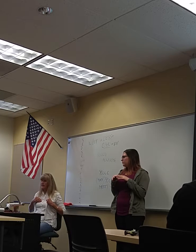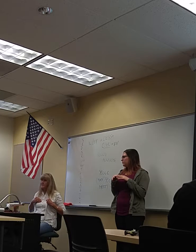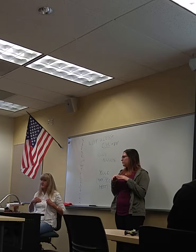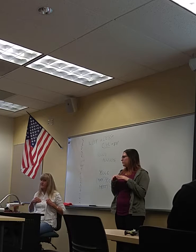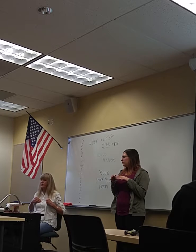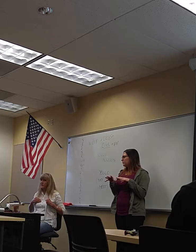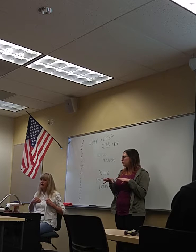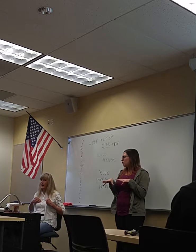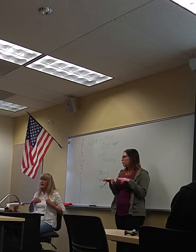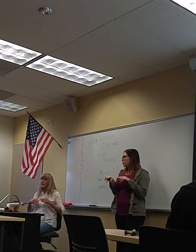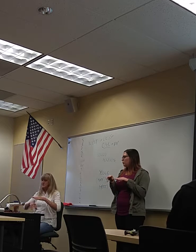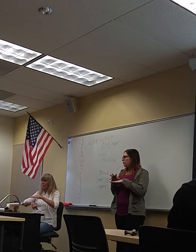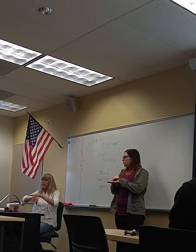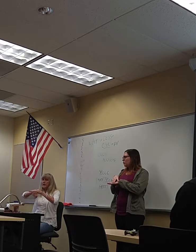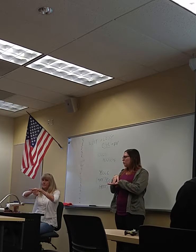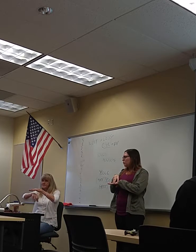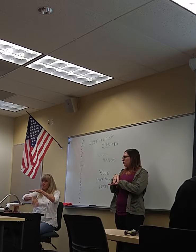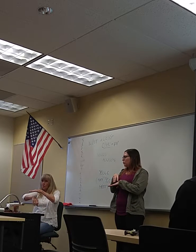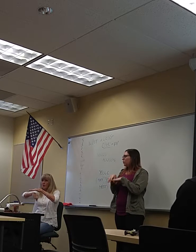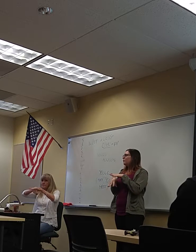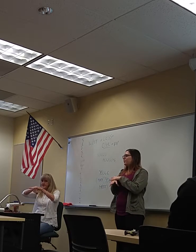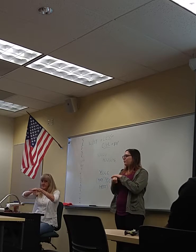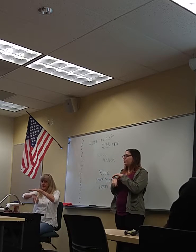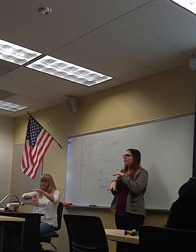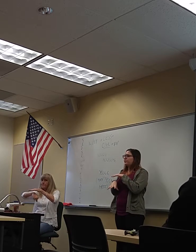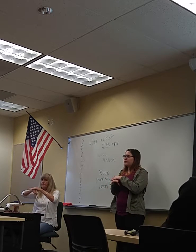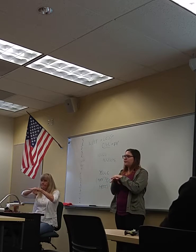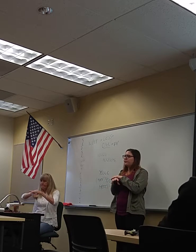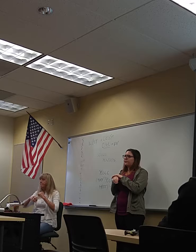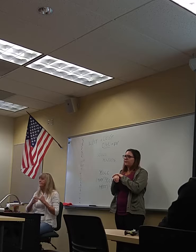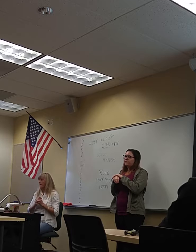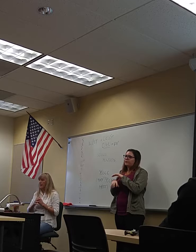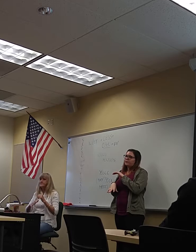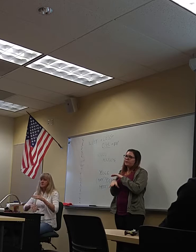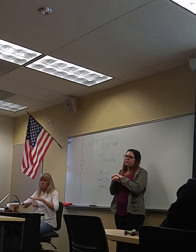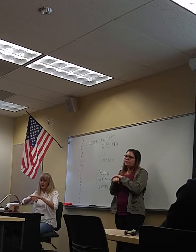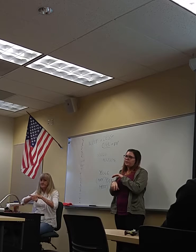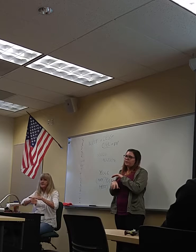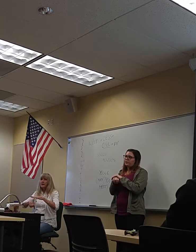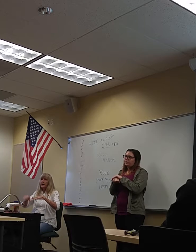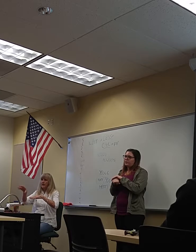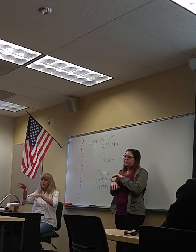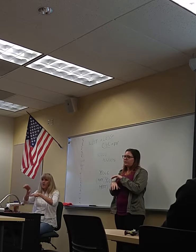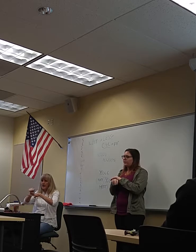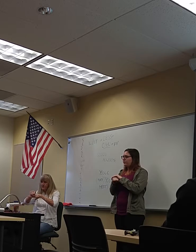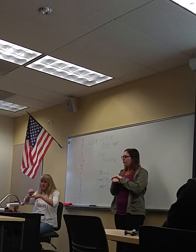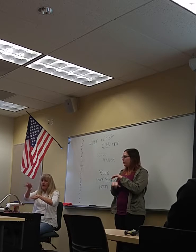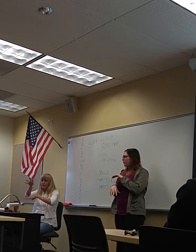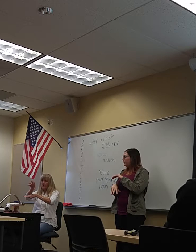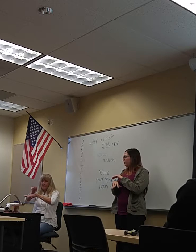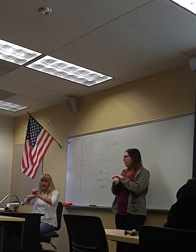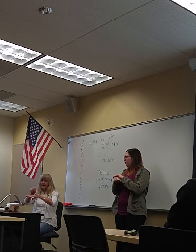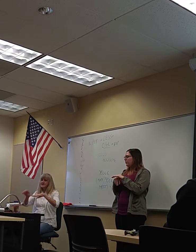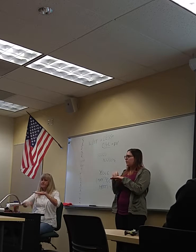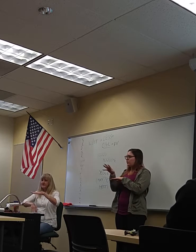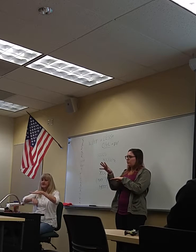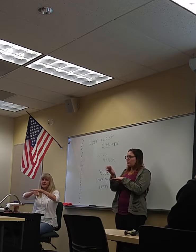accepts know. if you do that. So it absorbs, Ah. absorbs, and you can do like pull it like this, but this is